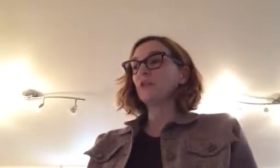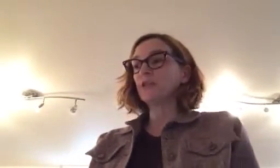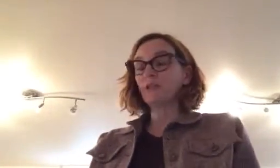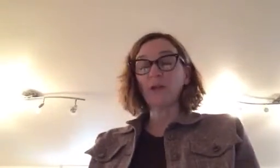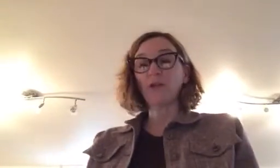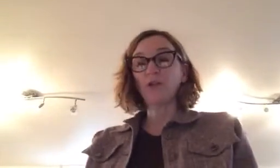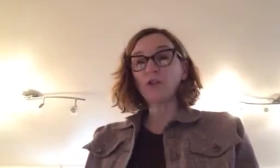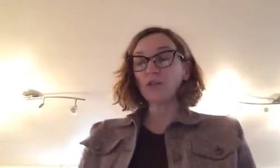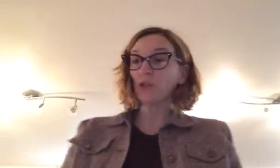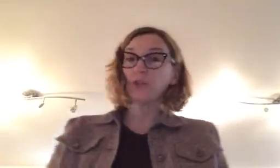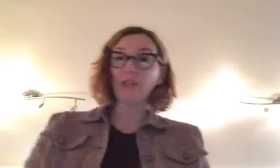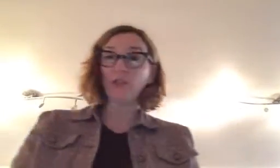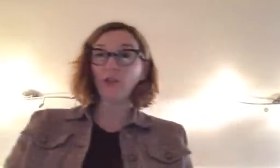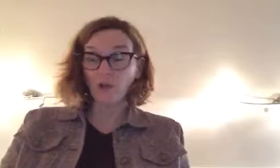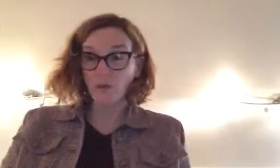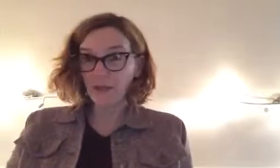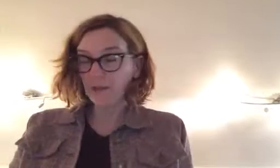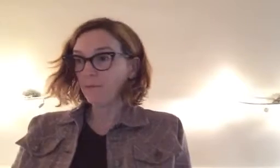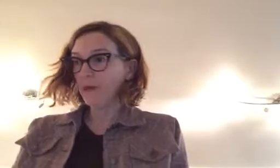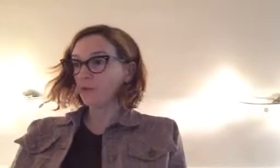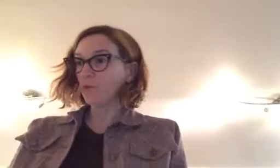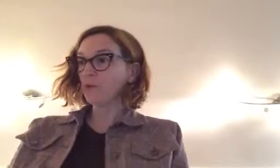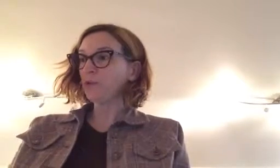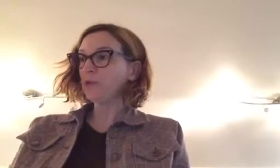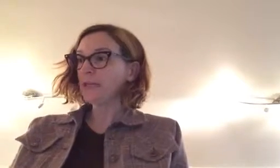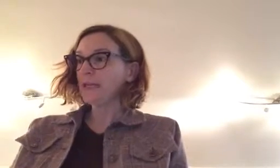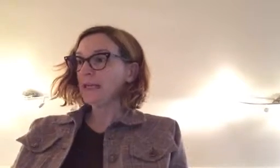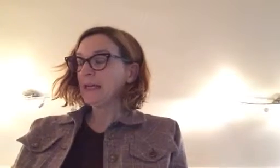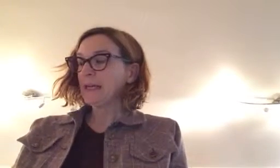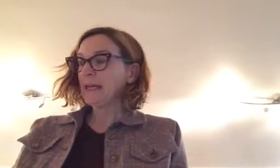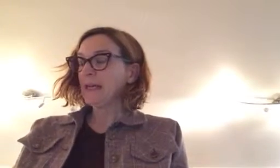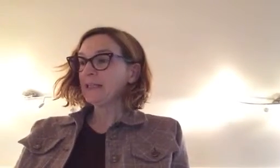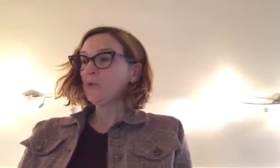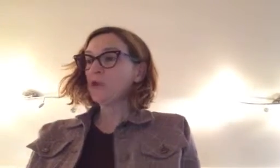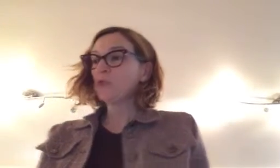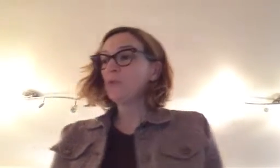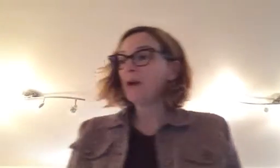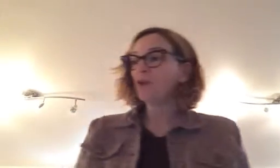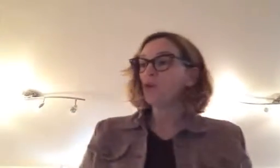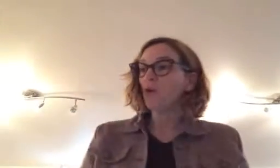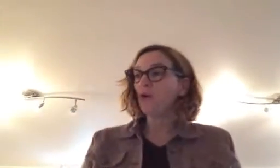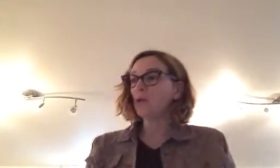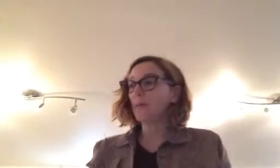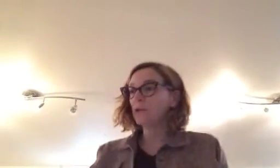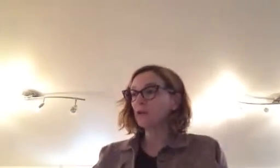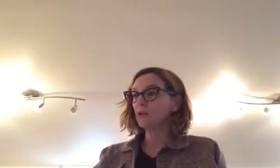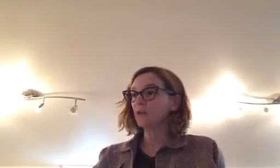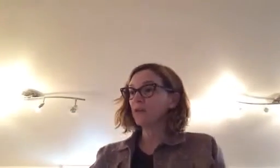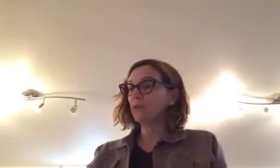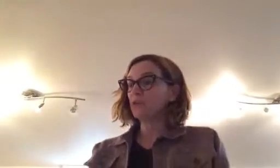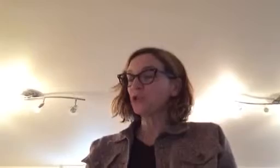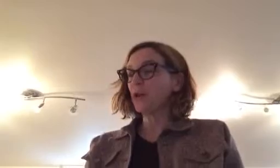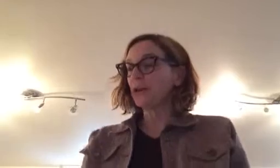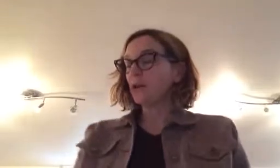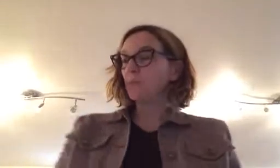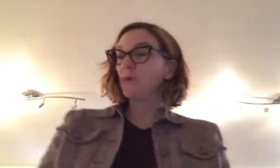aristocracy, the monarchy, and the church all need to go in the modern world, and he wanted to abolish all monarchical and aristocratic